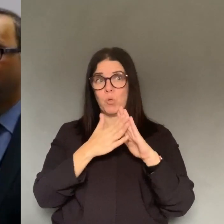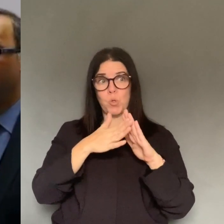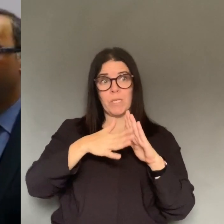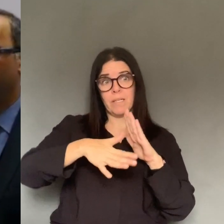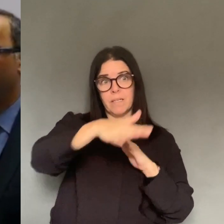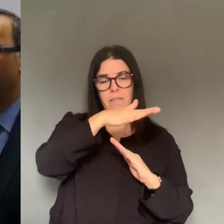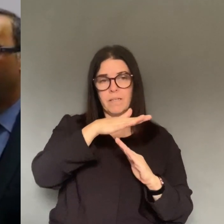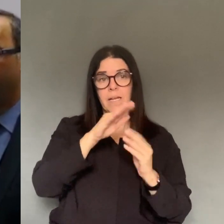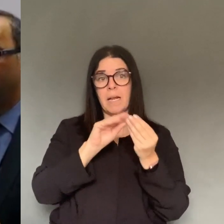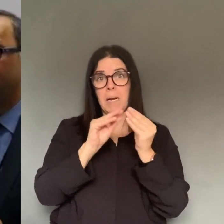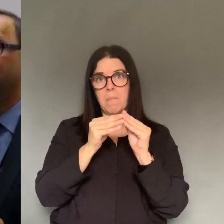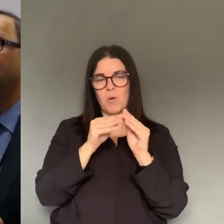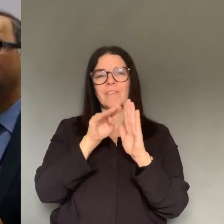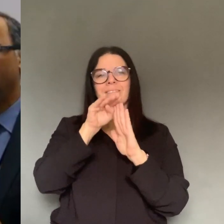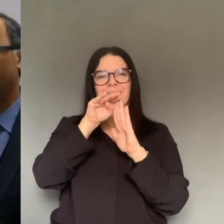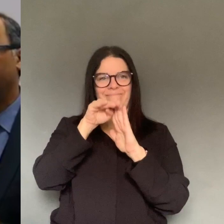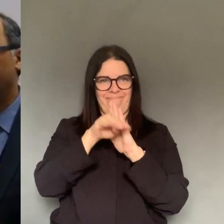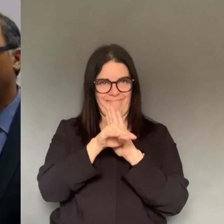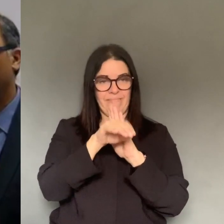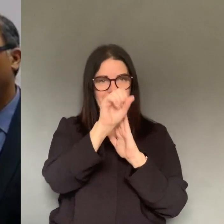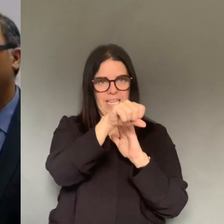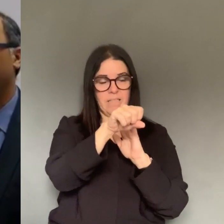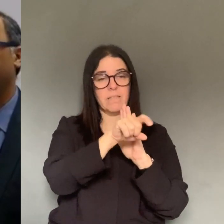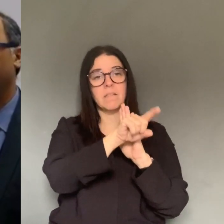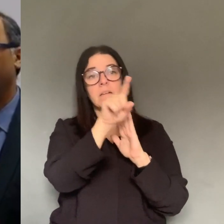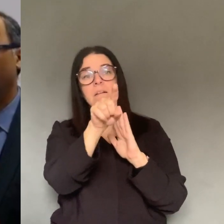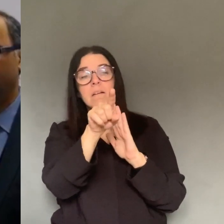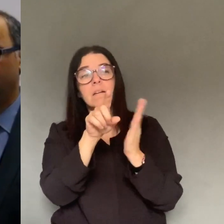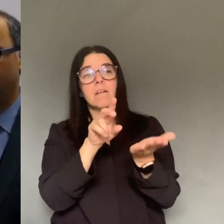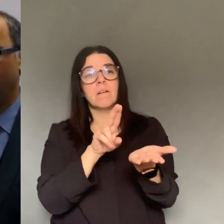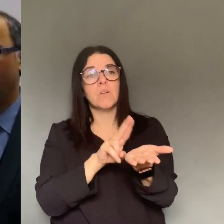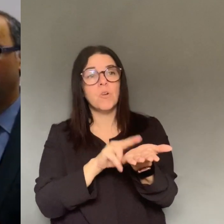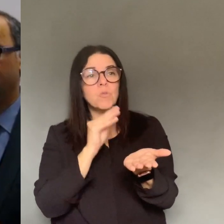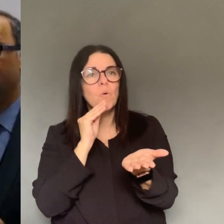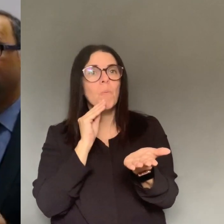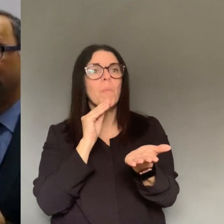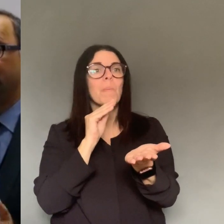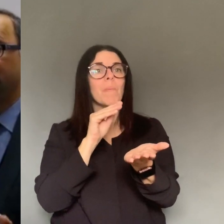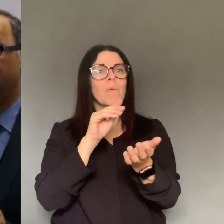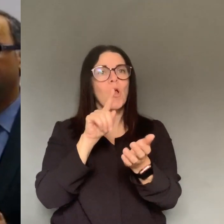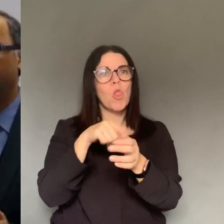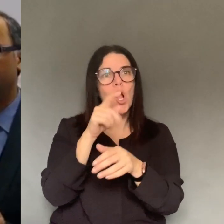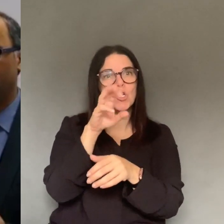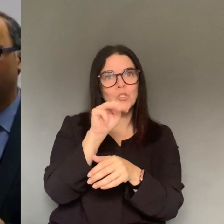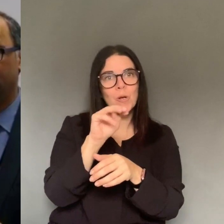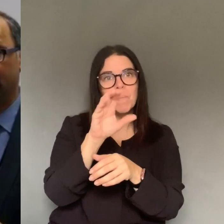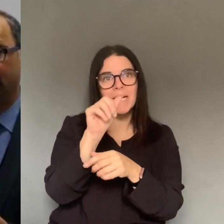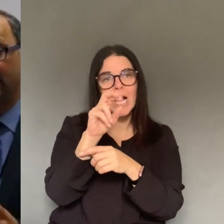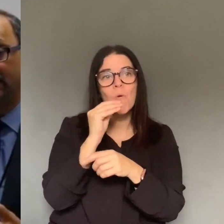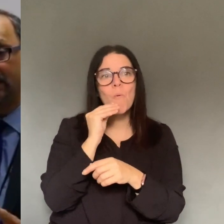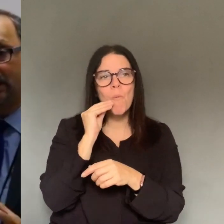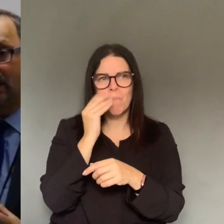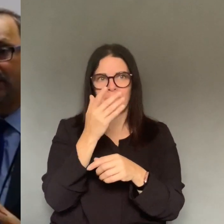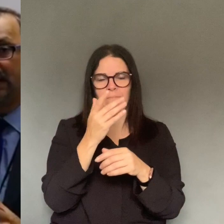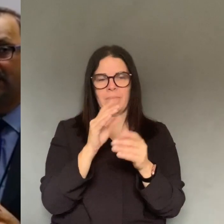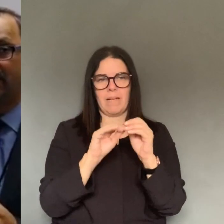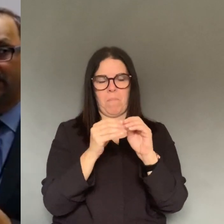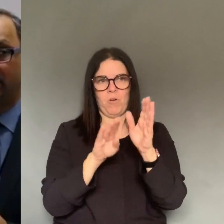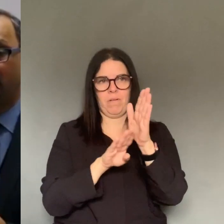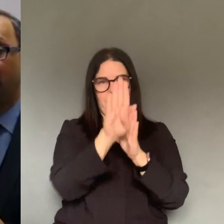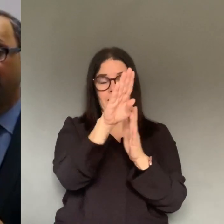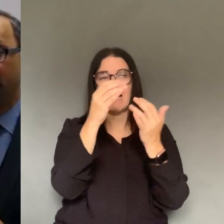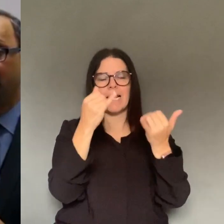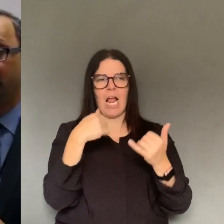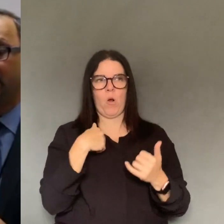in the community, but we have seen an increase in the number of cases in the long-term care home. So that is telling on its own that now we have a